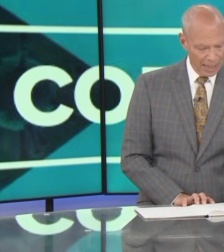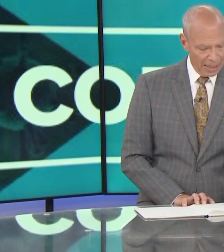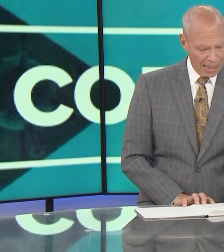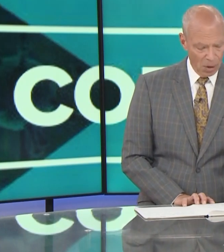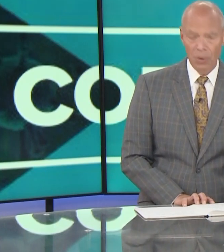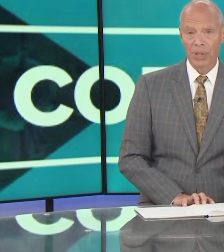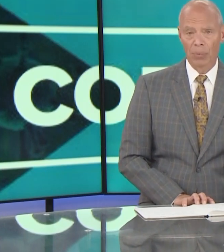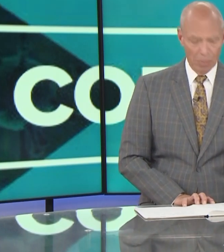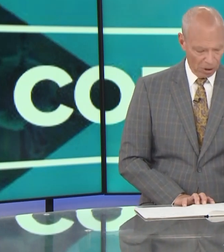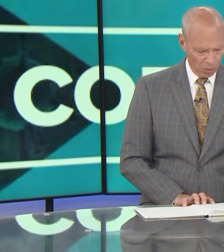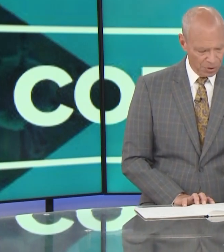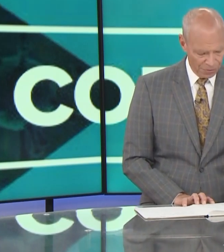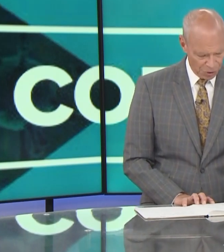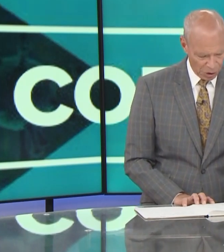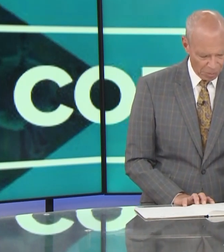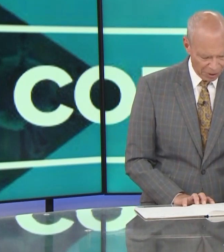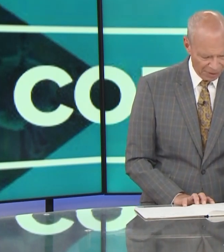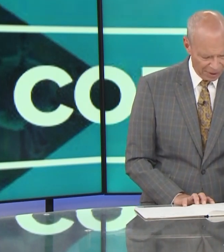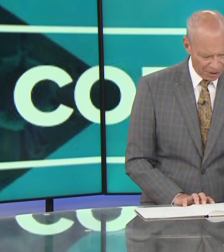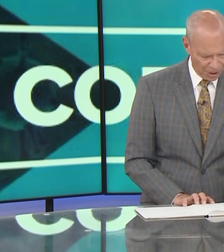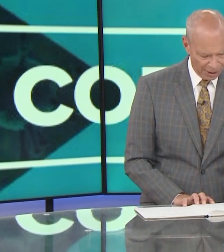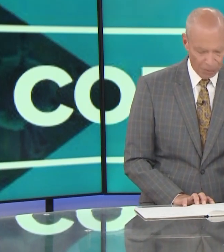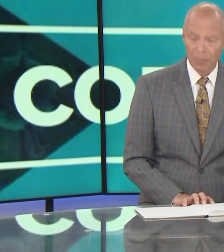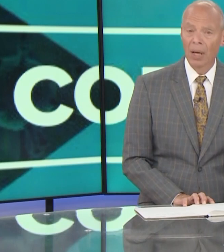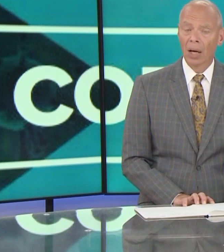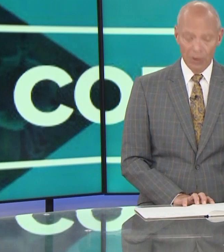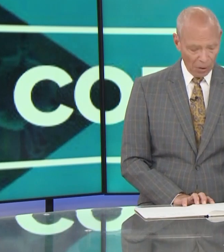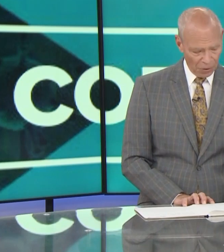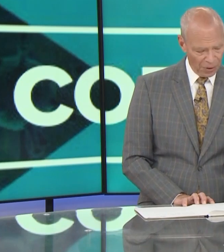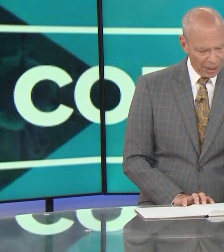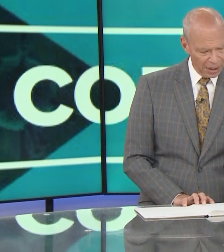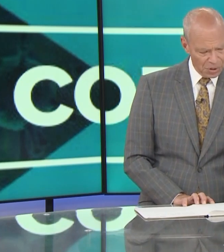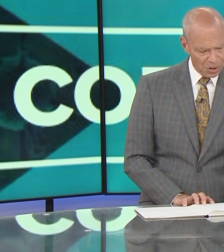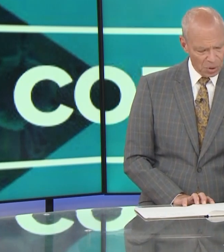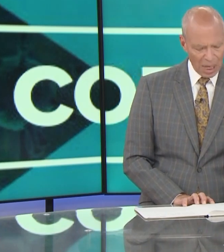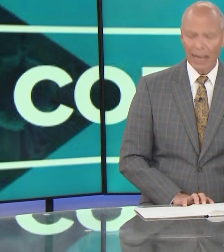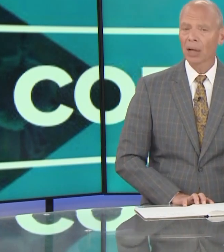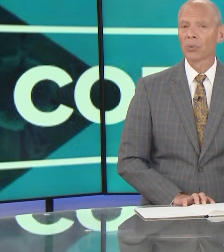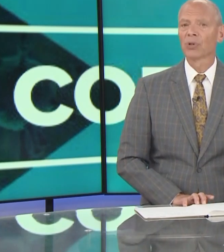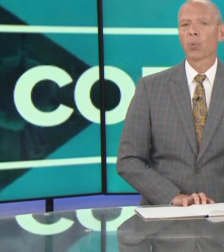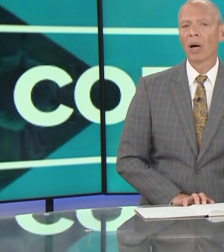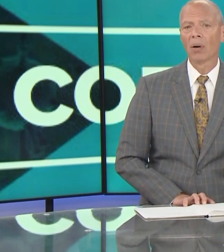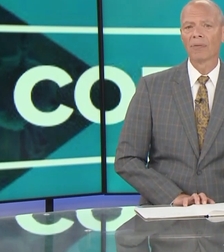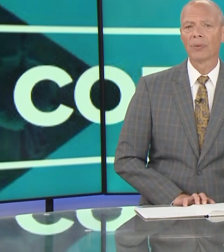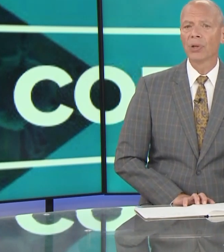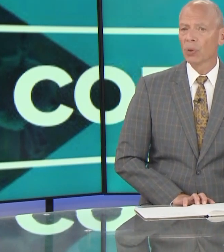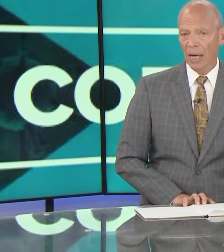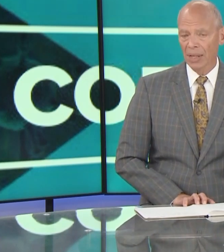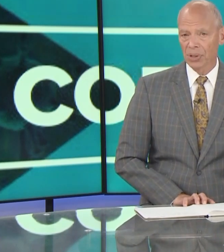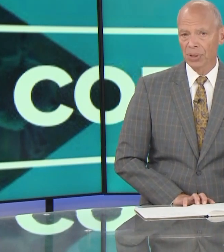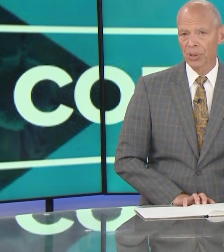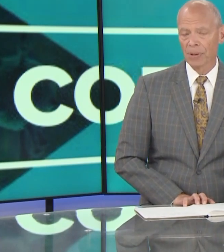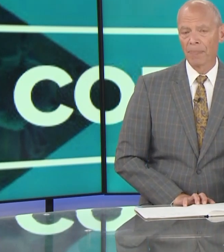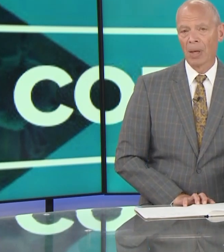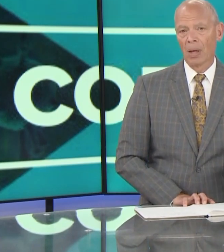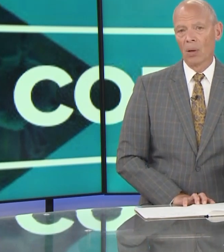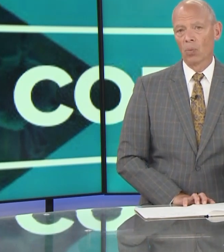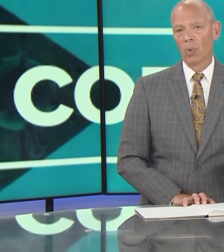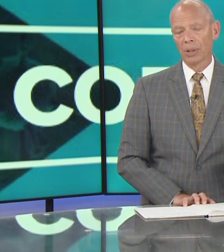leaving, and now Jose Romero has officially been given that title. Another thing is 912 new